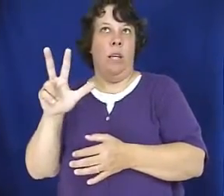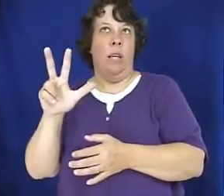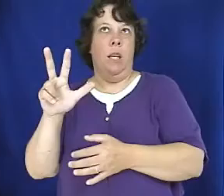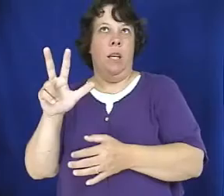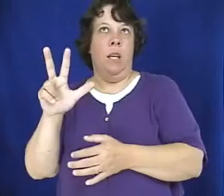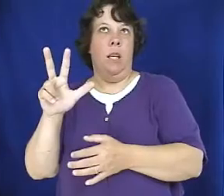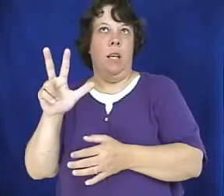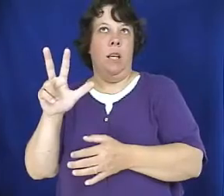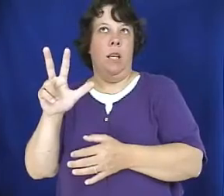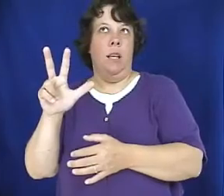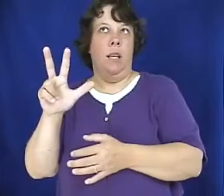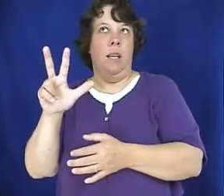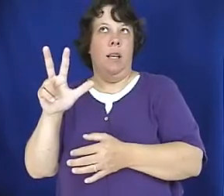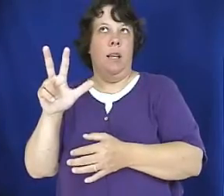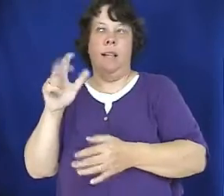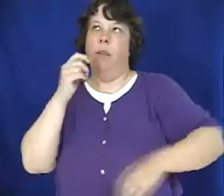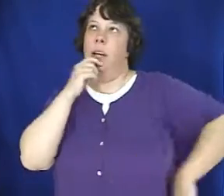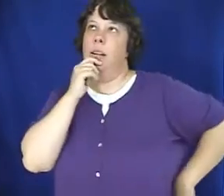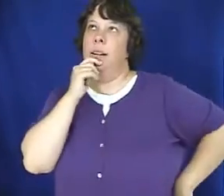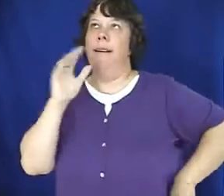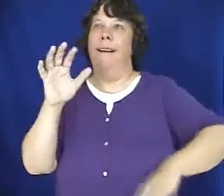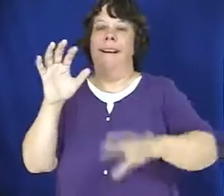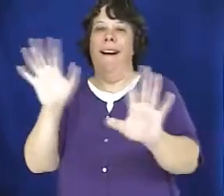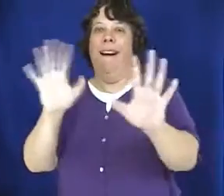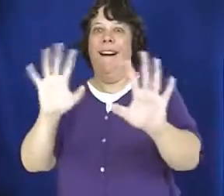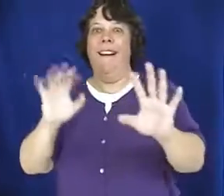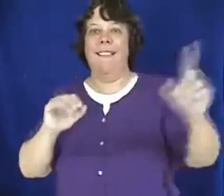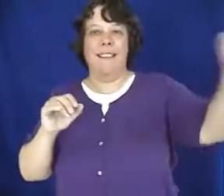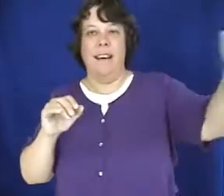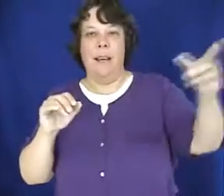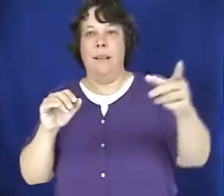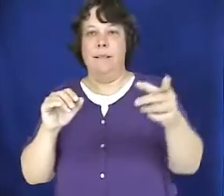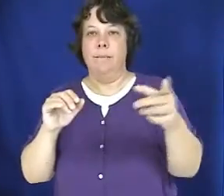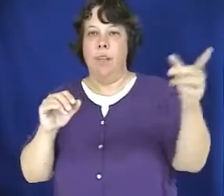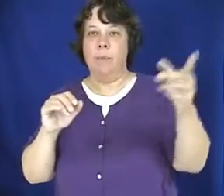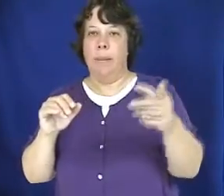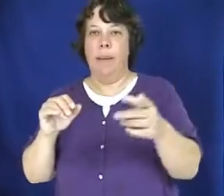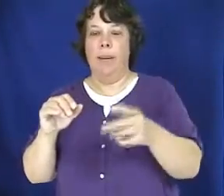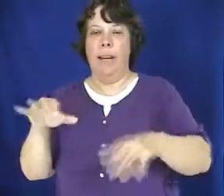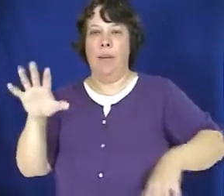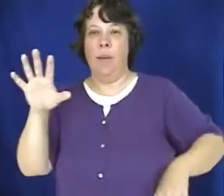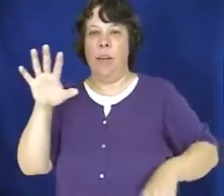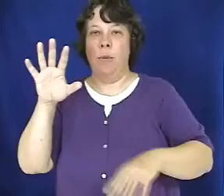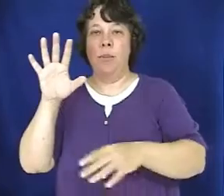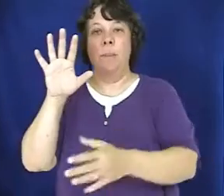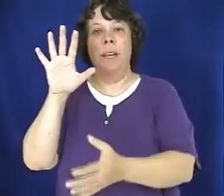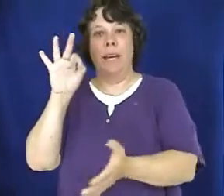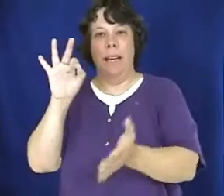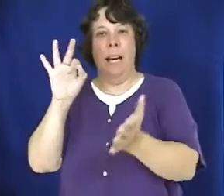9,876,543. Is that right? I lost my paper. I can't remember the numbers.